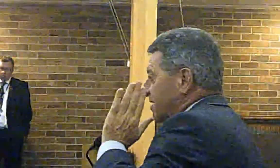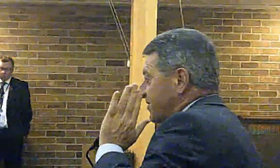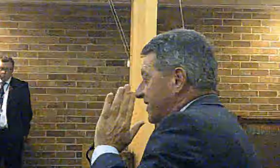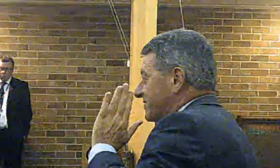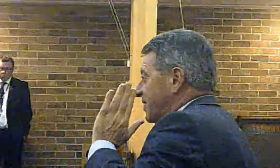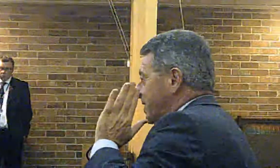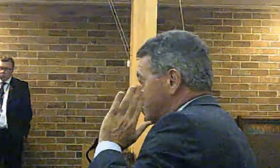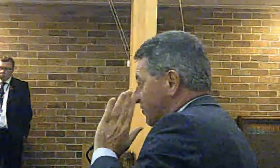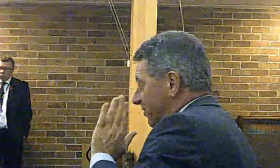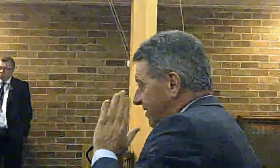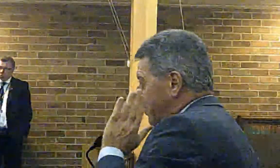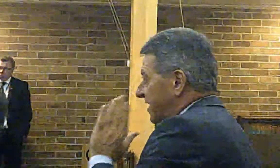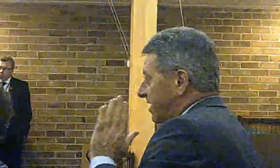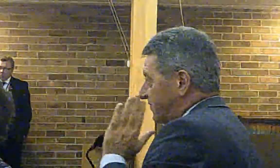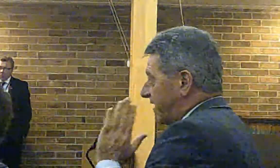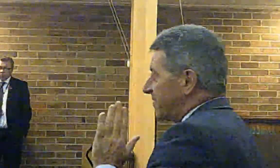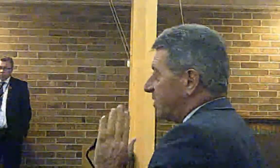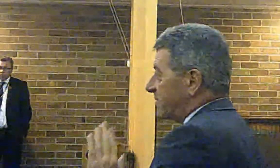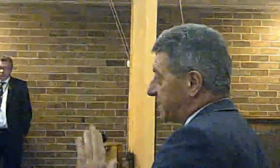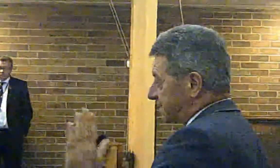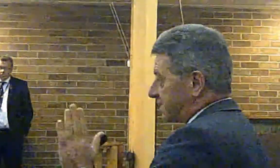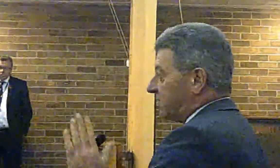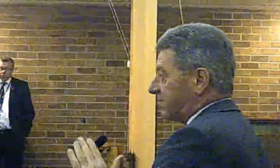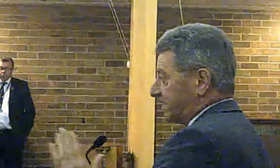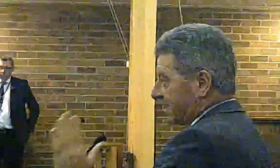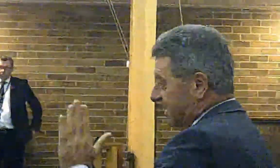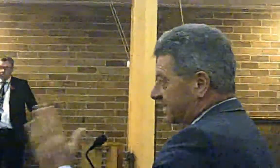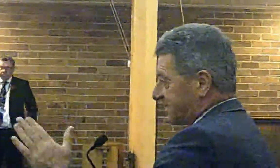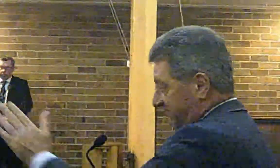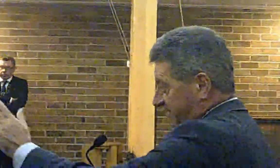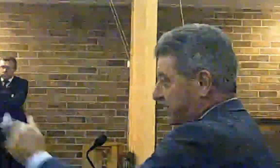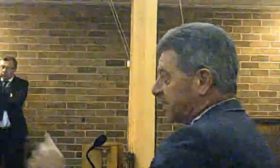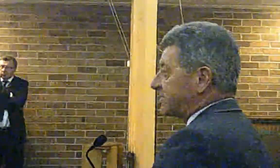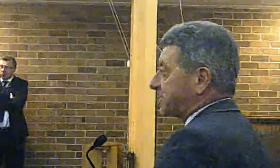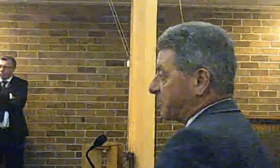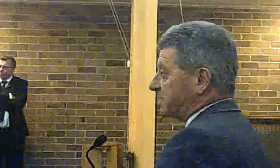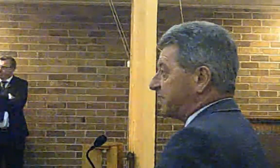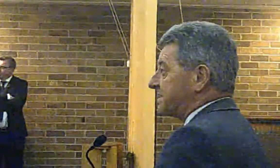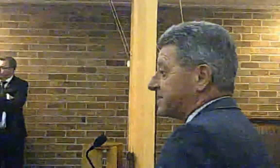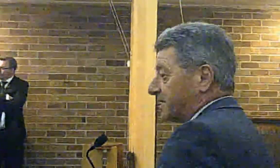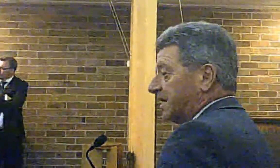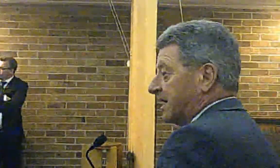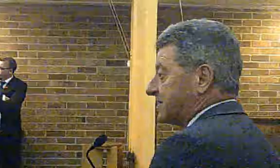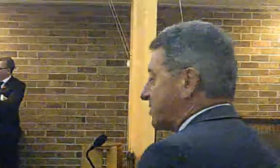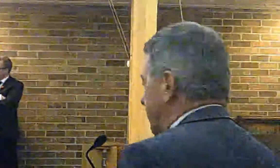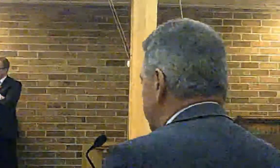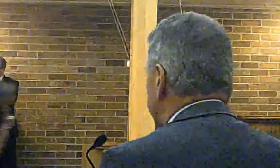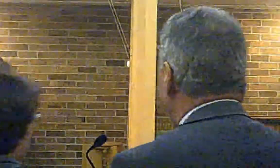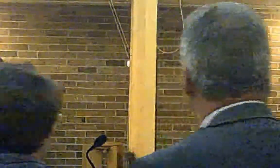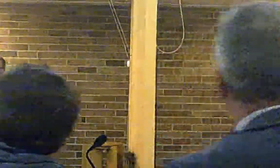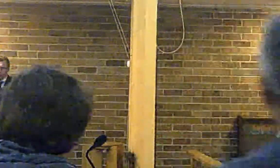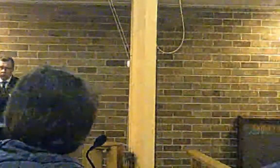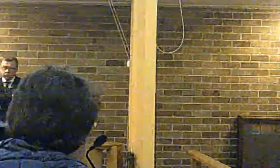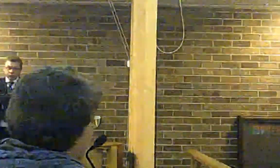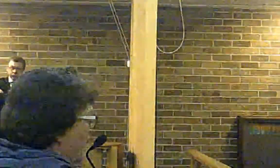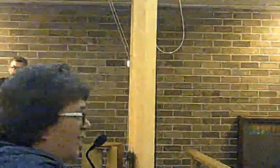council. Thanks very much. We've only got five more minutes, so I'd like to give the people stood up a chance to ask a question.